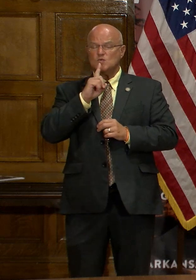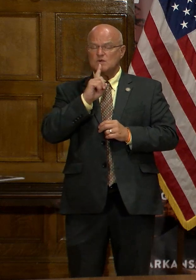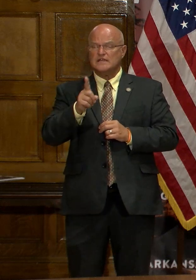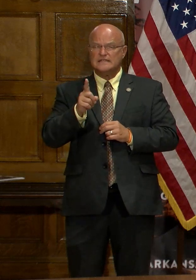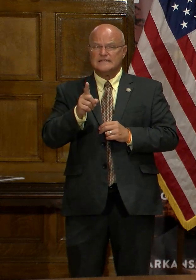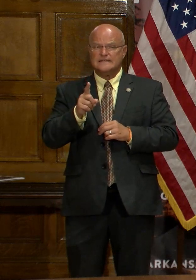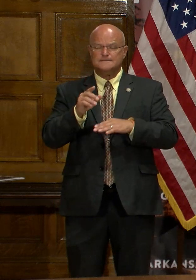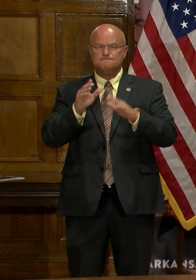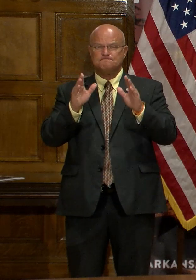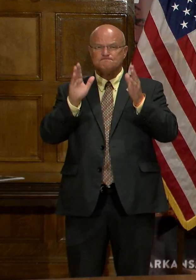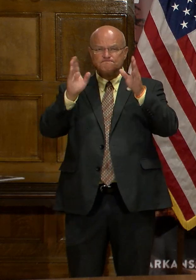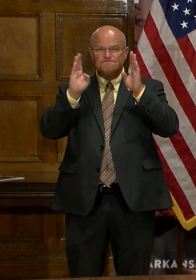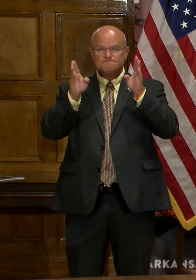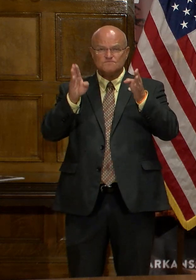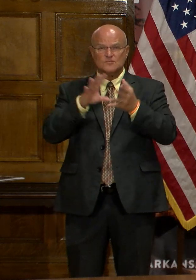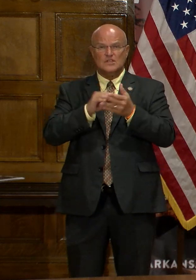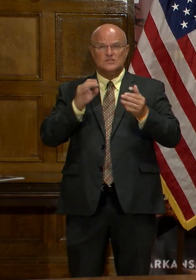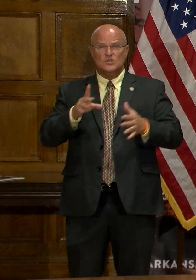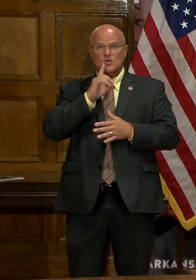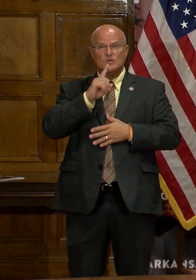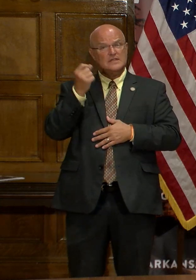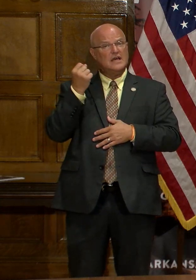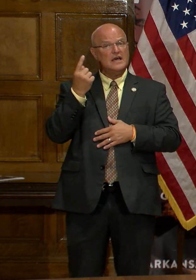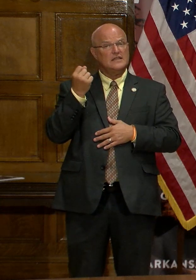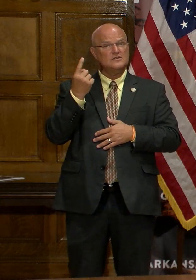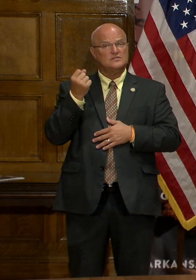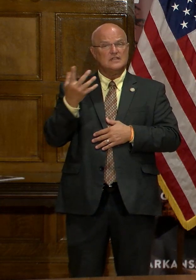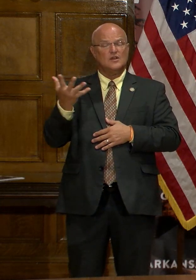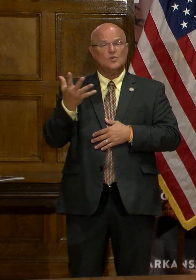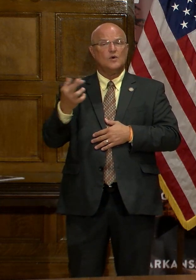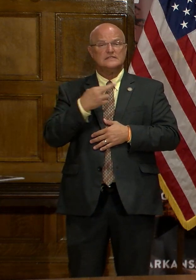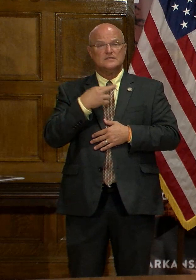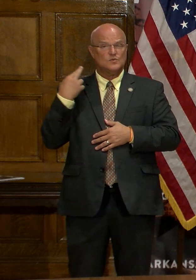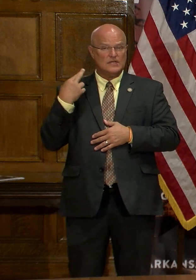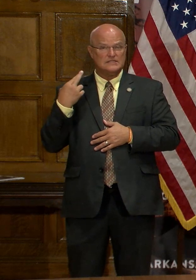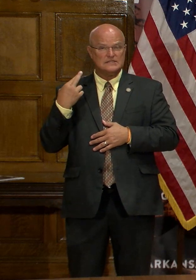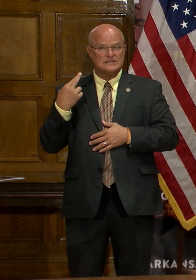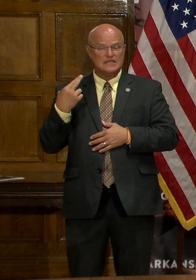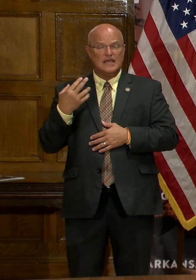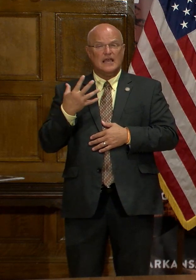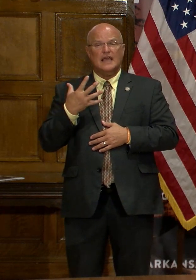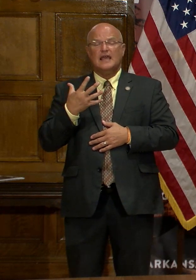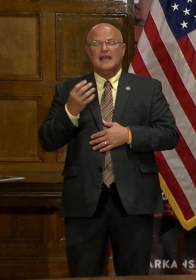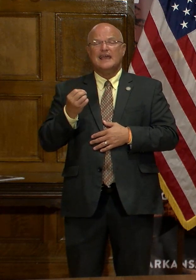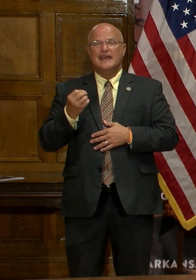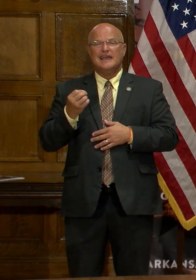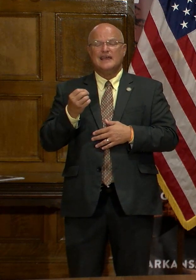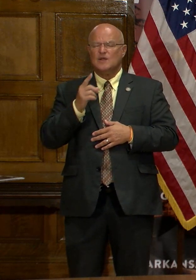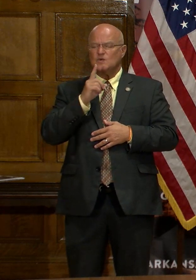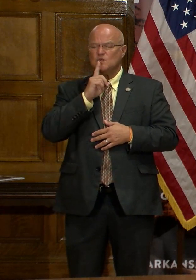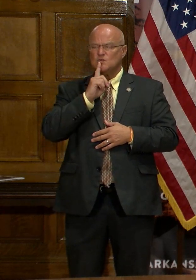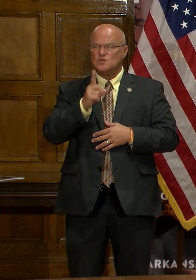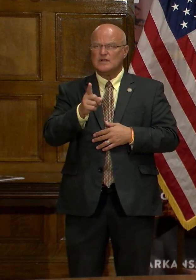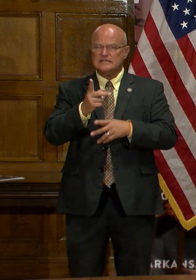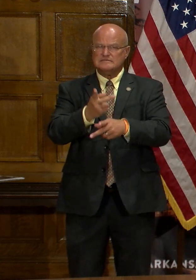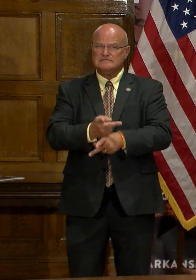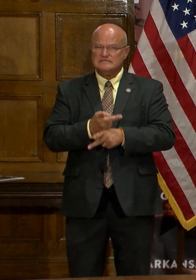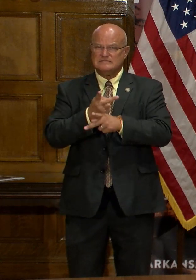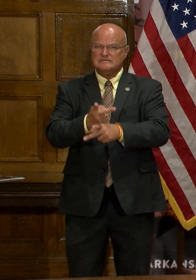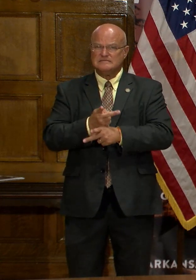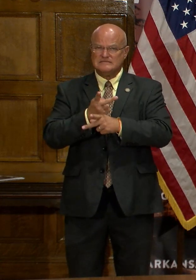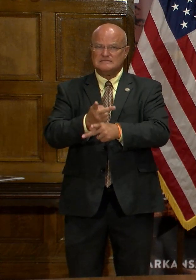urging and calling upon the students really to understand what's at risk here and to take extra